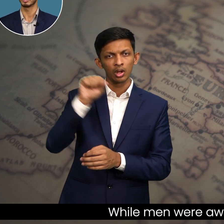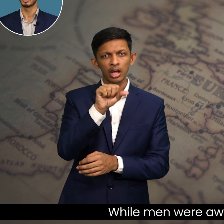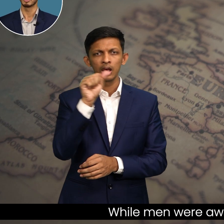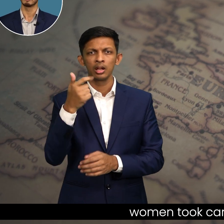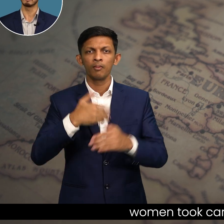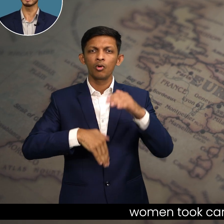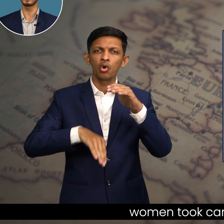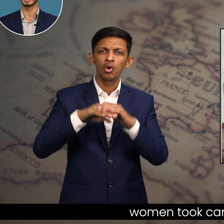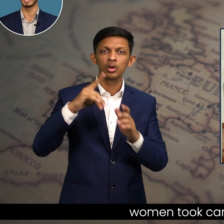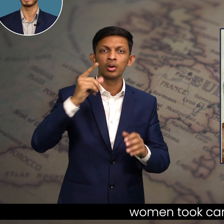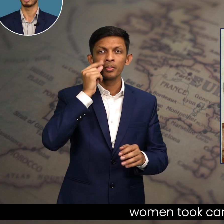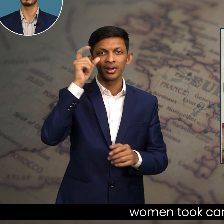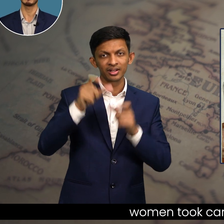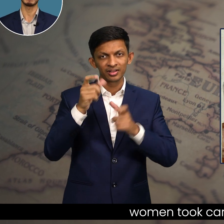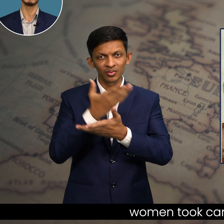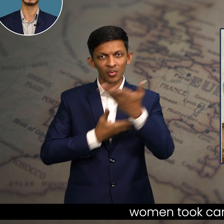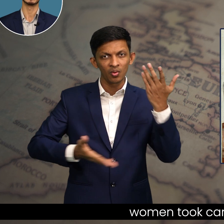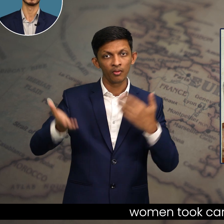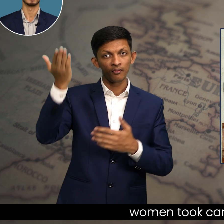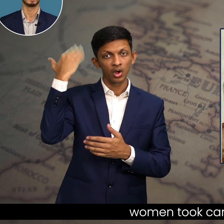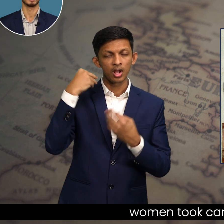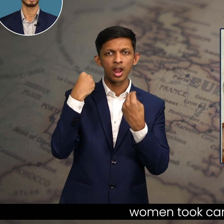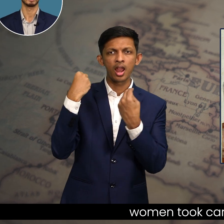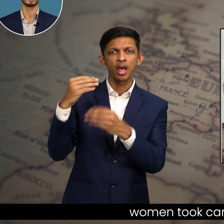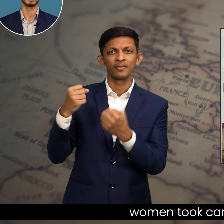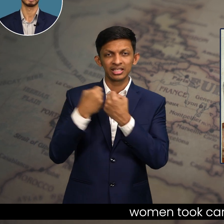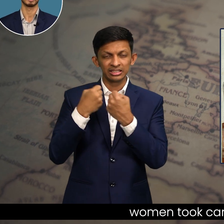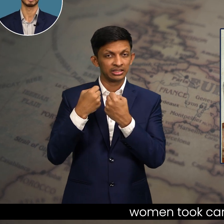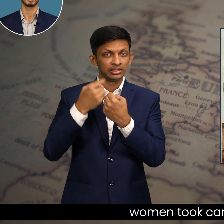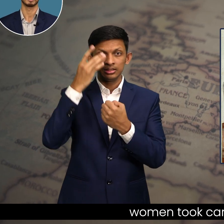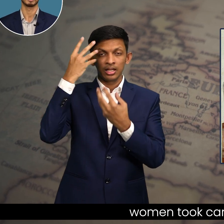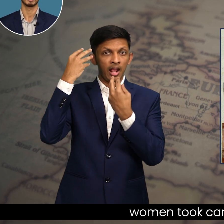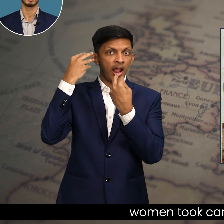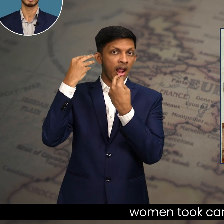war, women took care of their families.